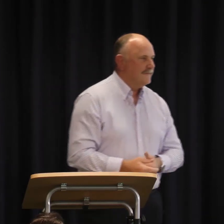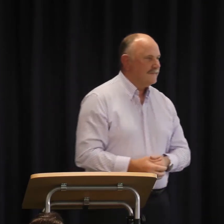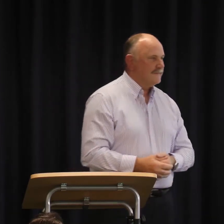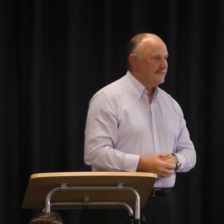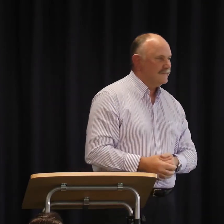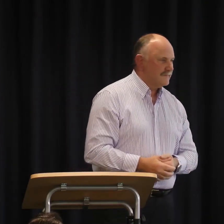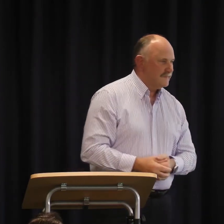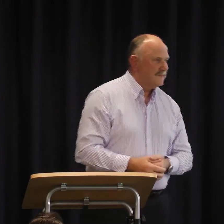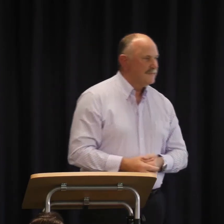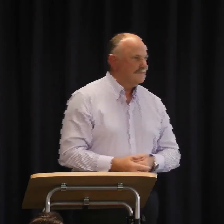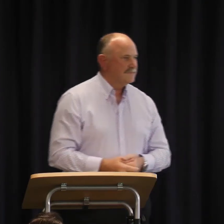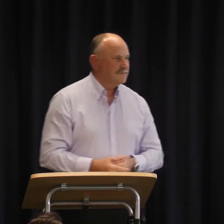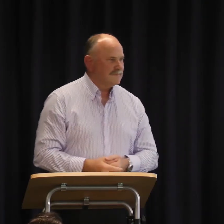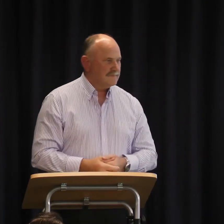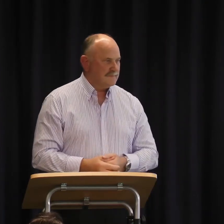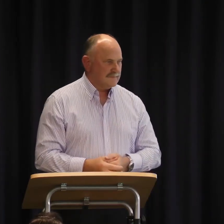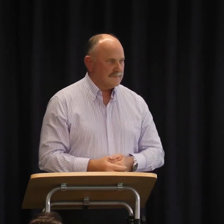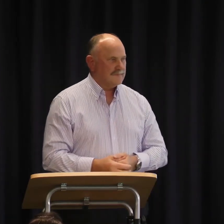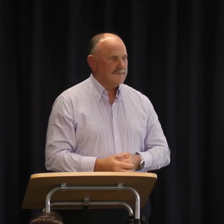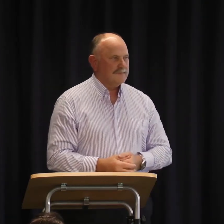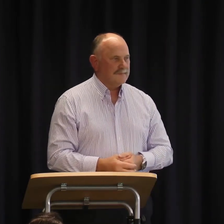for the bar at JSSC at the same time John was president.